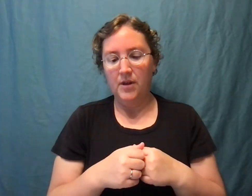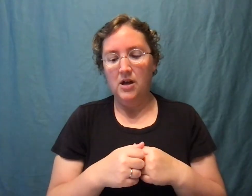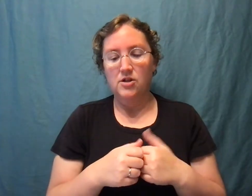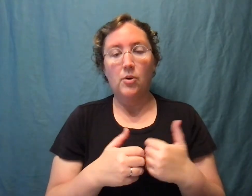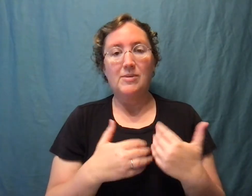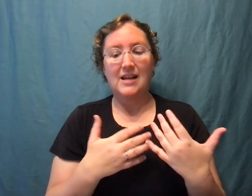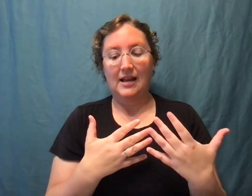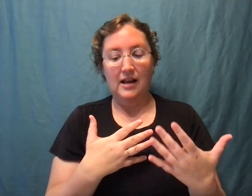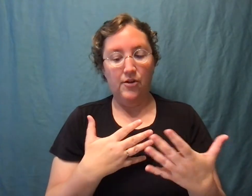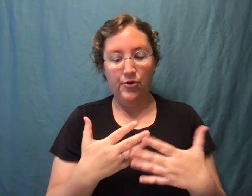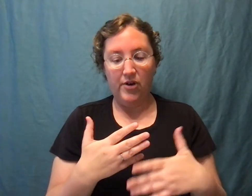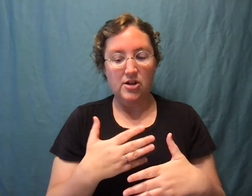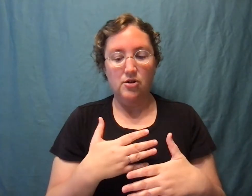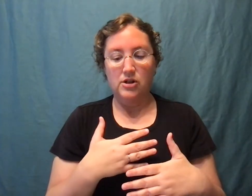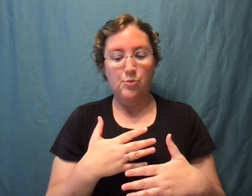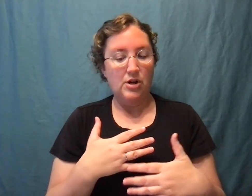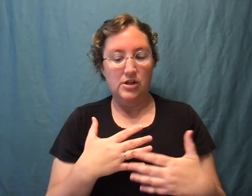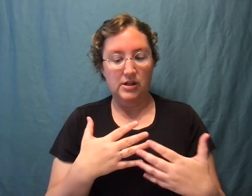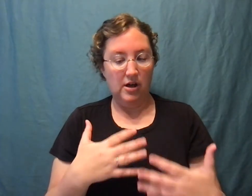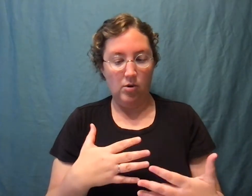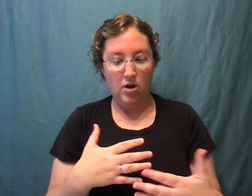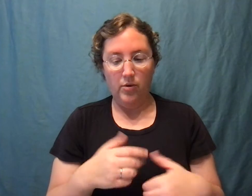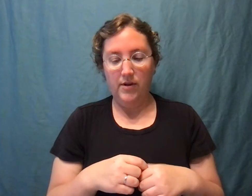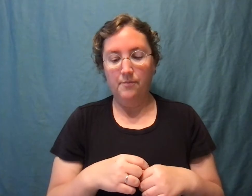So I'm stating any other facial expressions that go along with it.